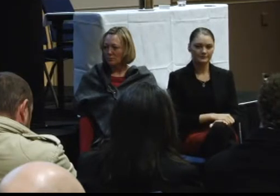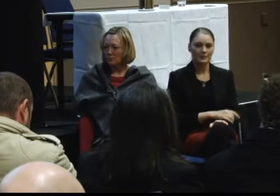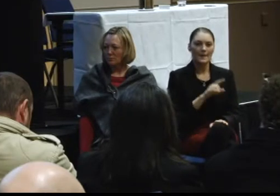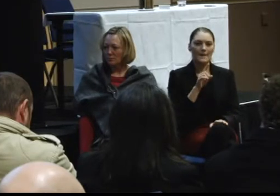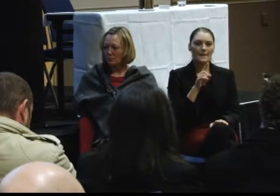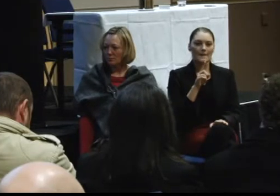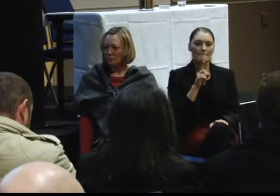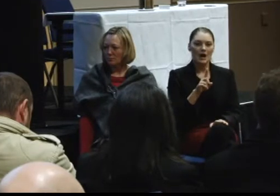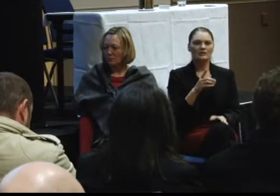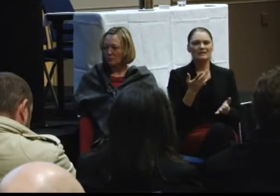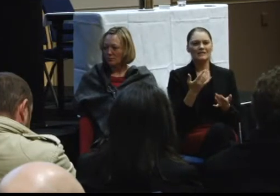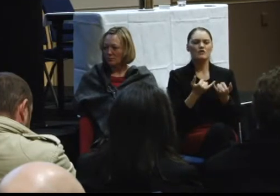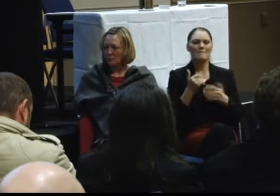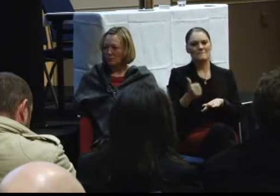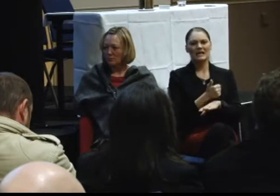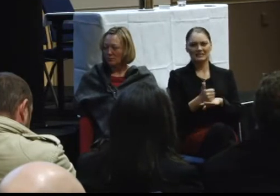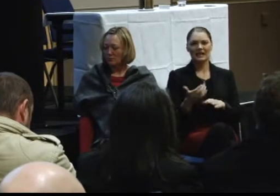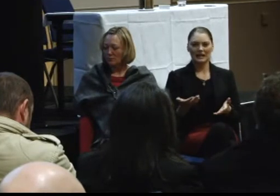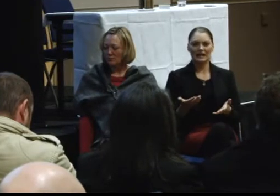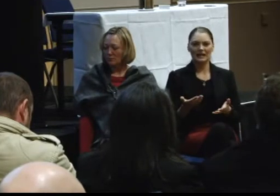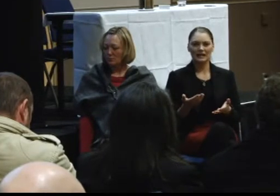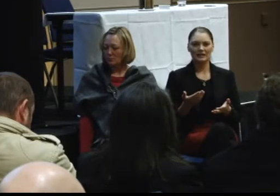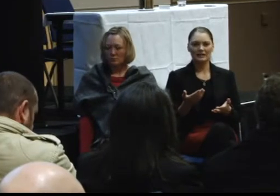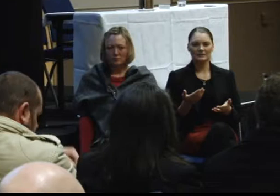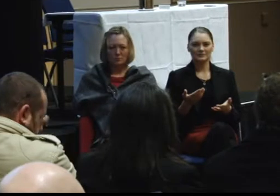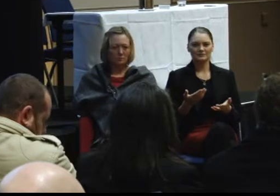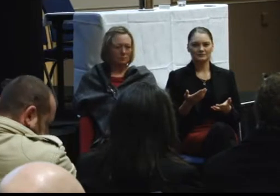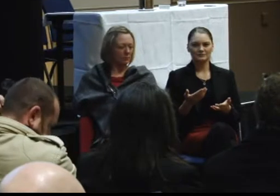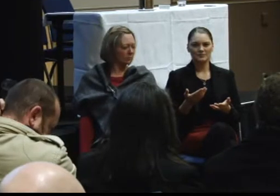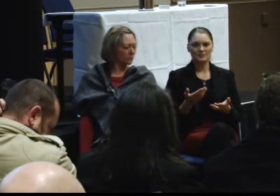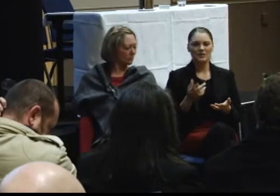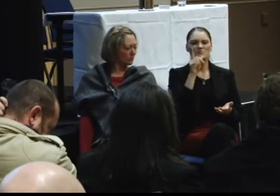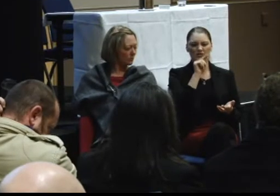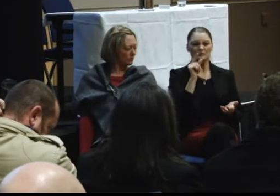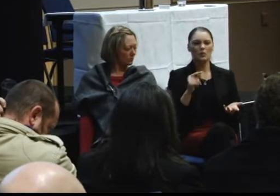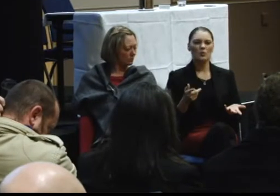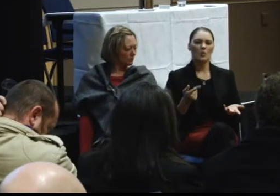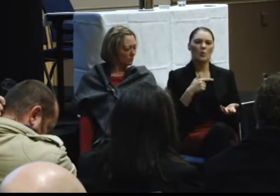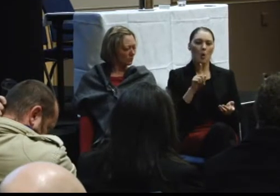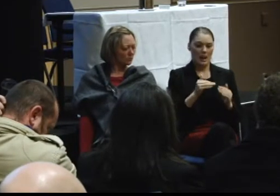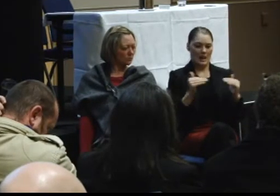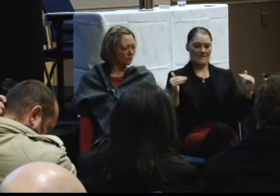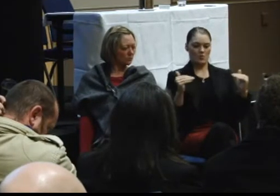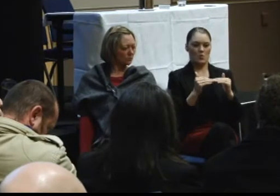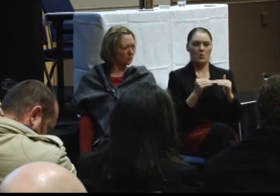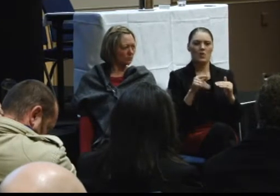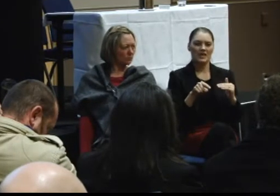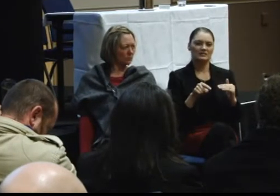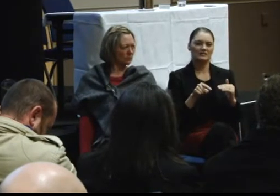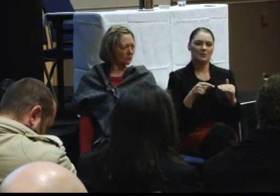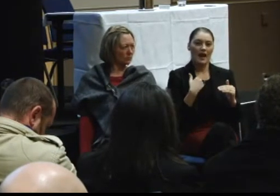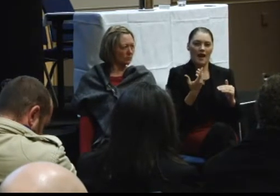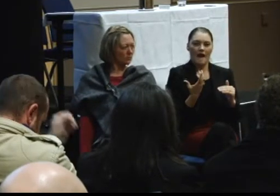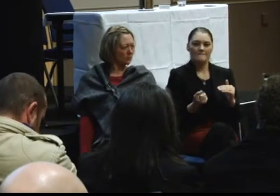But it would be quite basic, would be quite predictable as to what level that would take. I don't know, we do